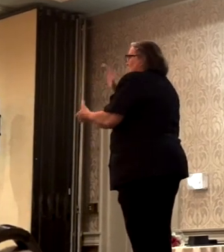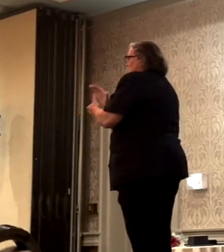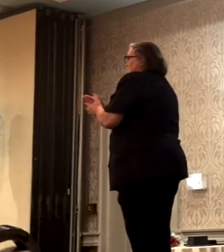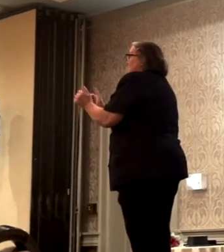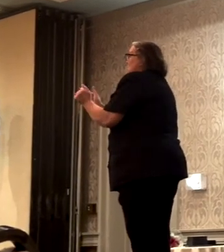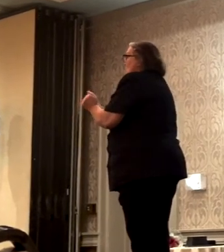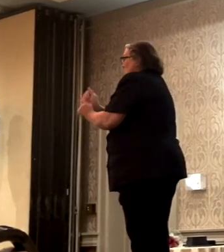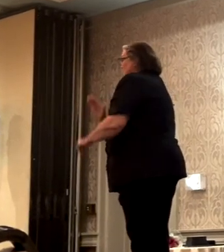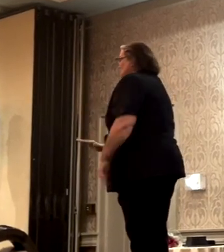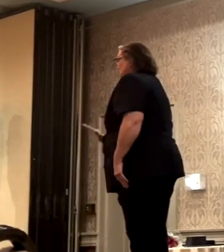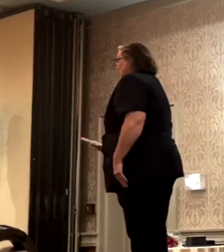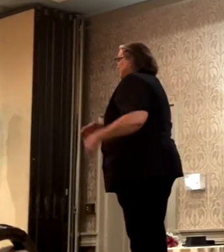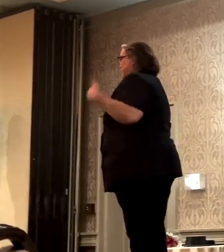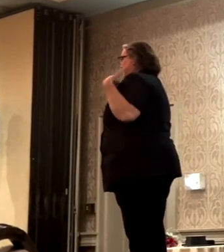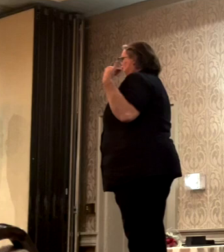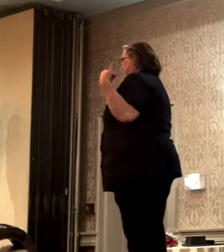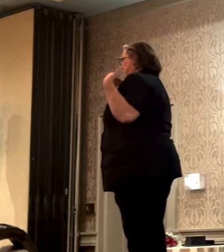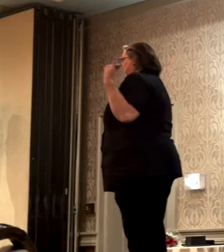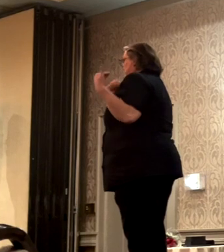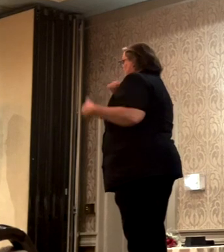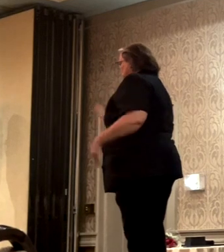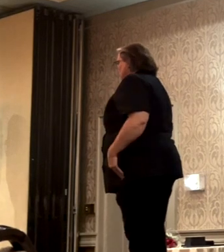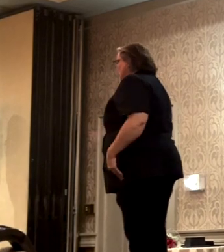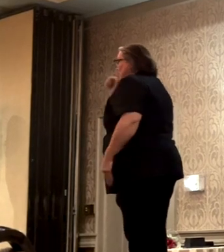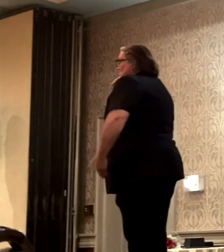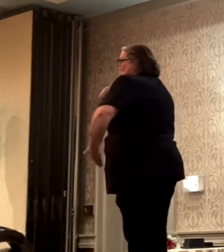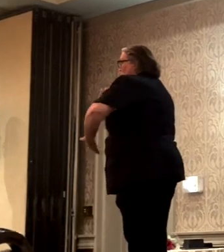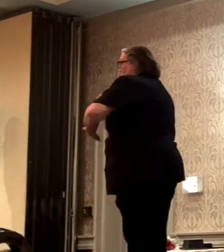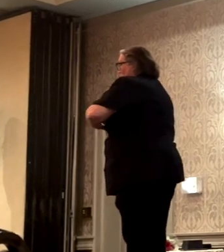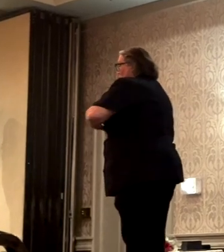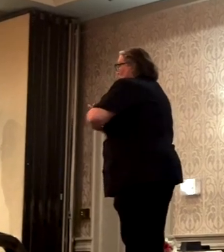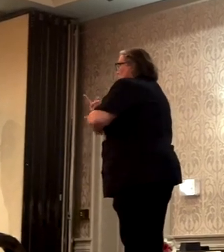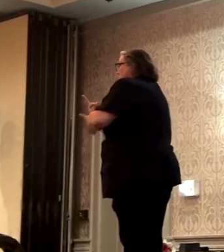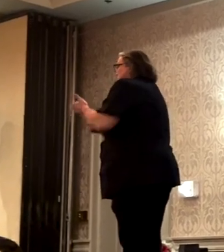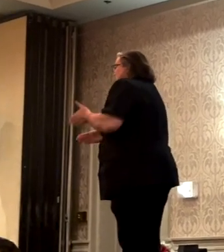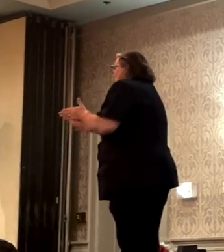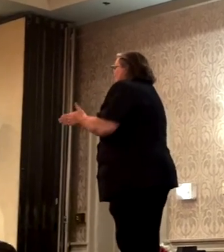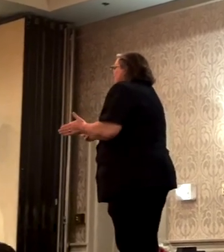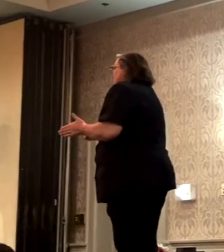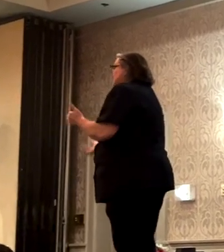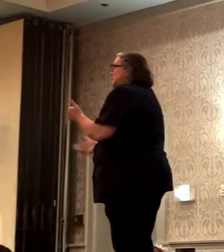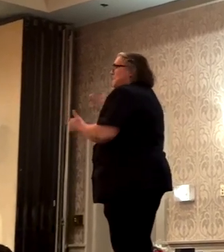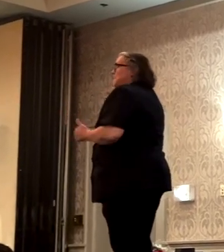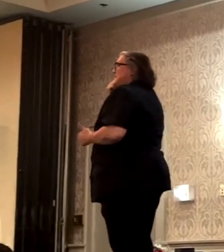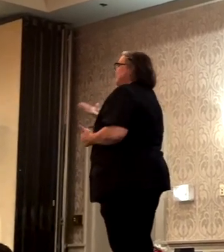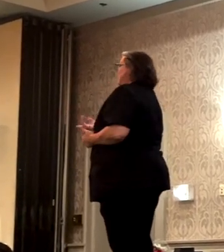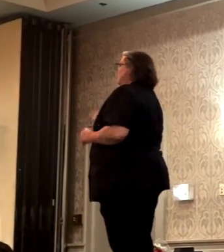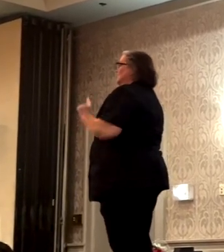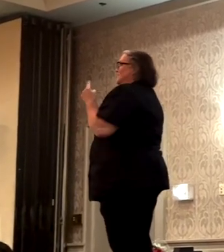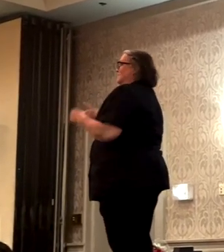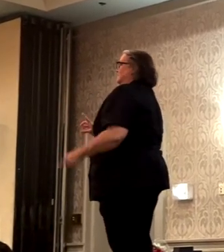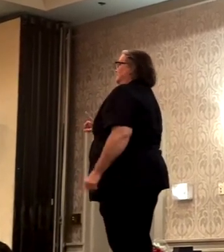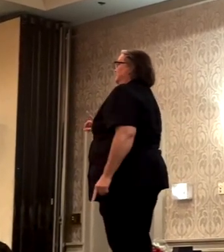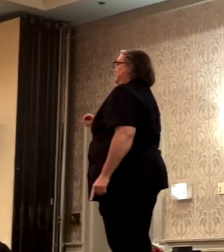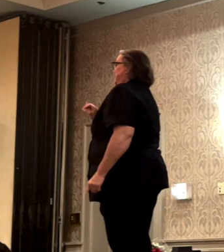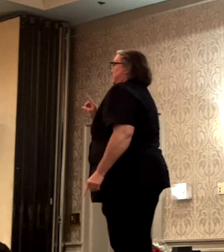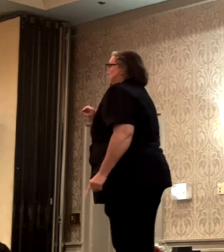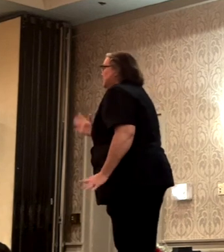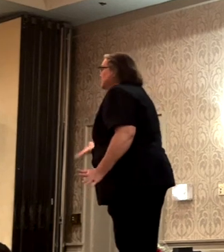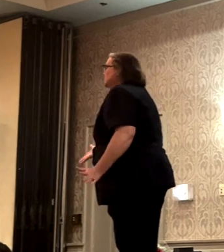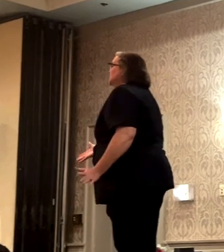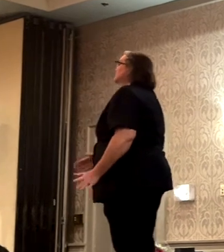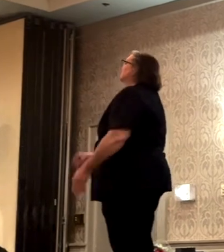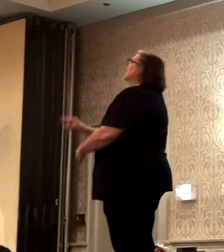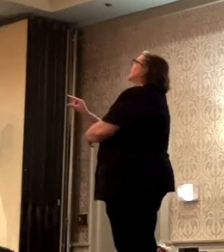child. Raising her daughter in some ways was her greatest achievement. Georgia